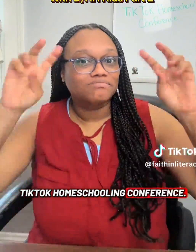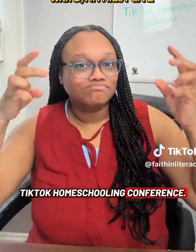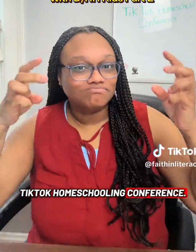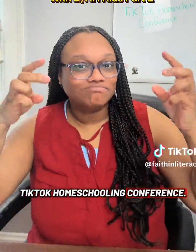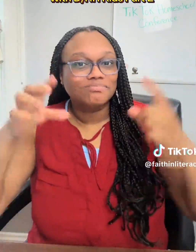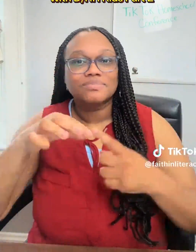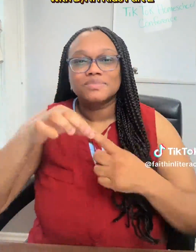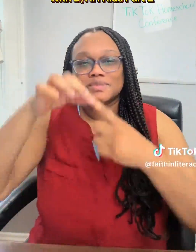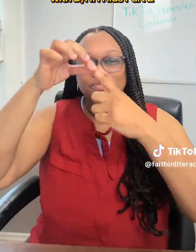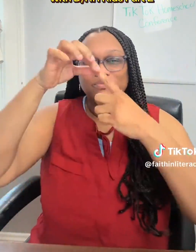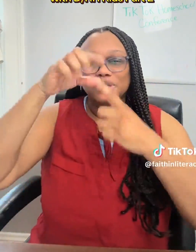Conference.